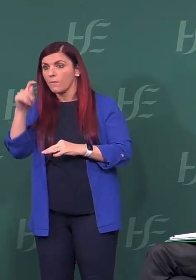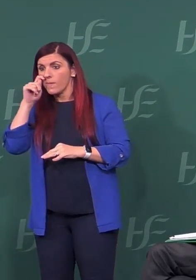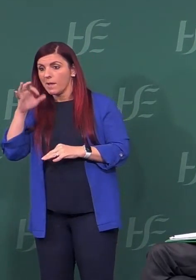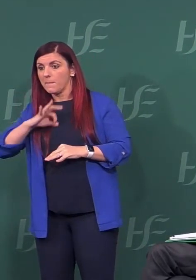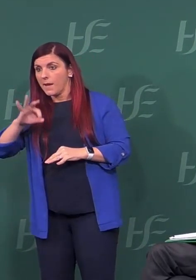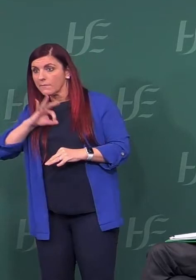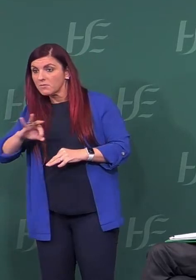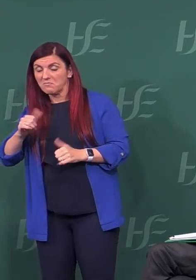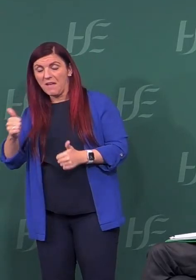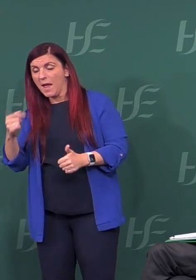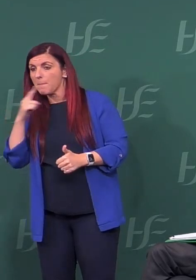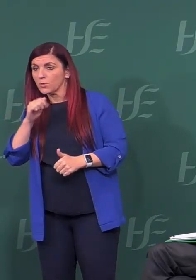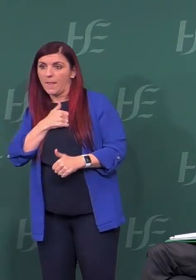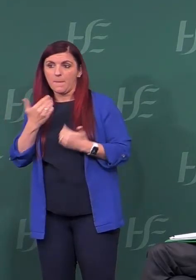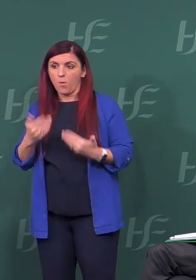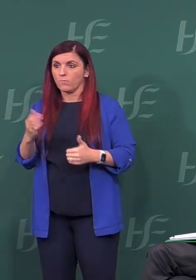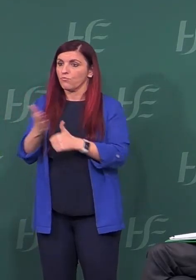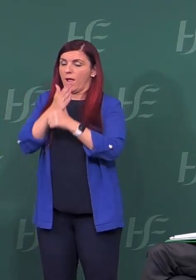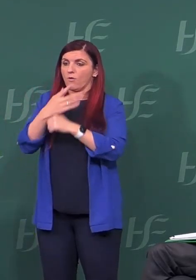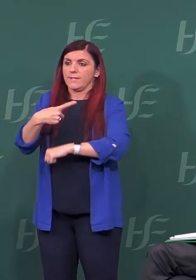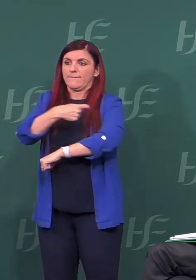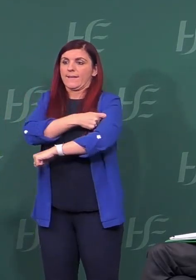at the moment, that's the priority.